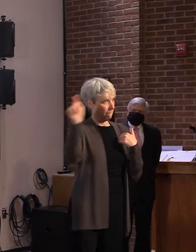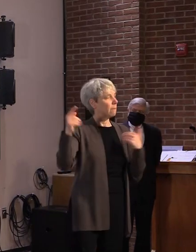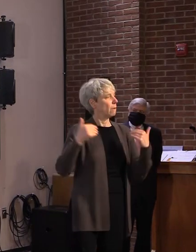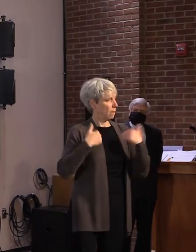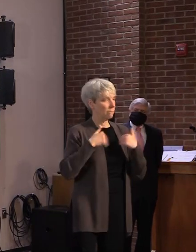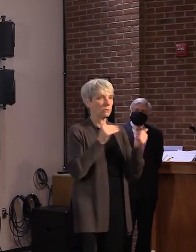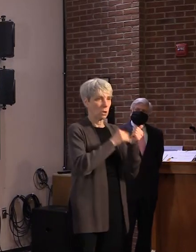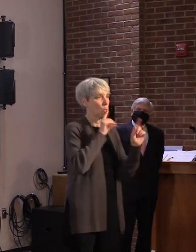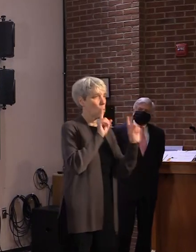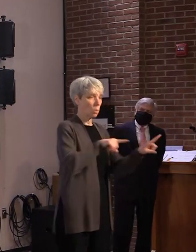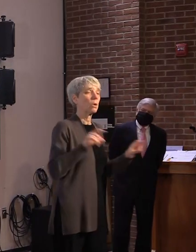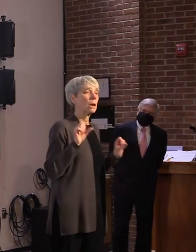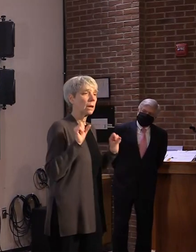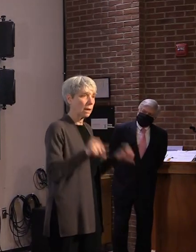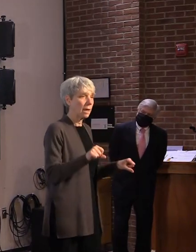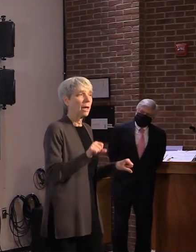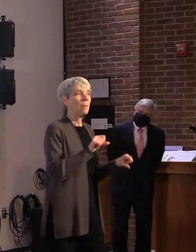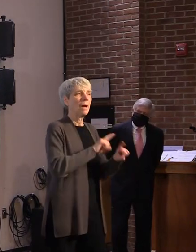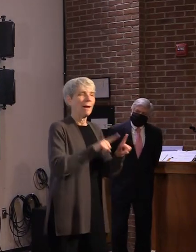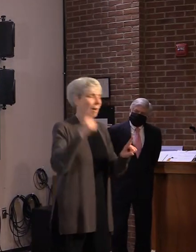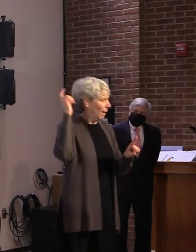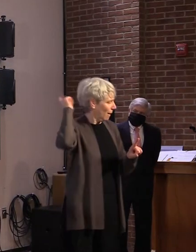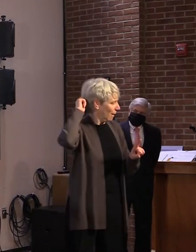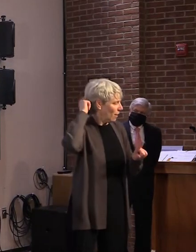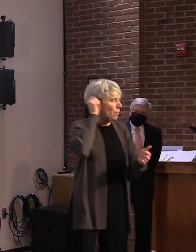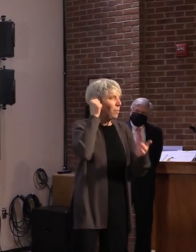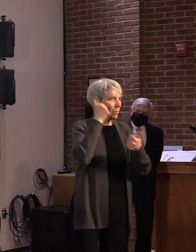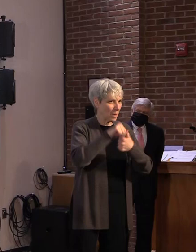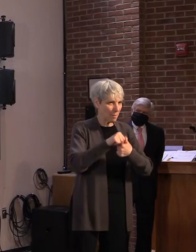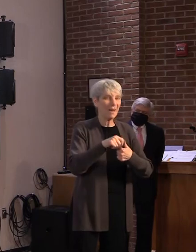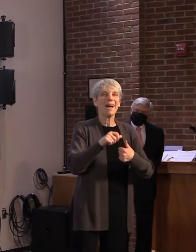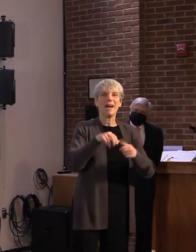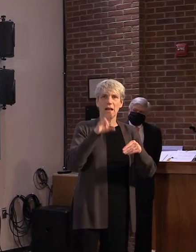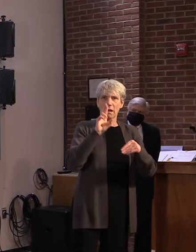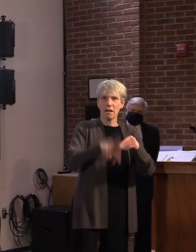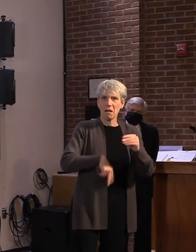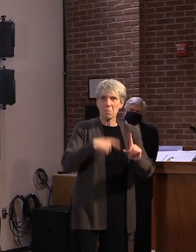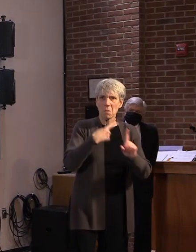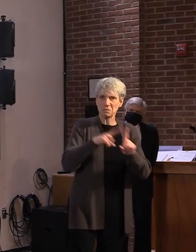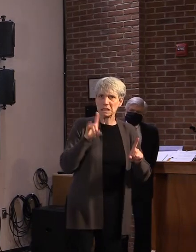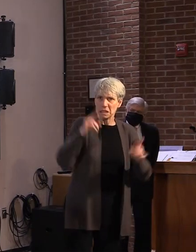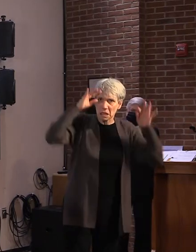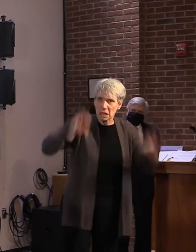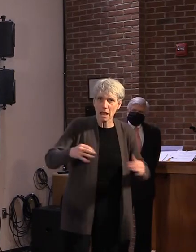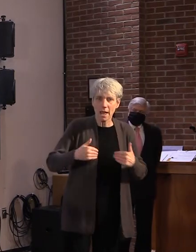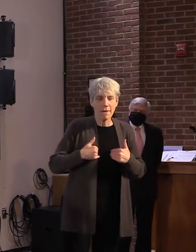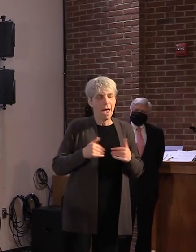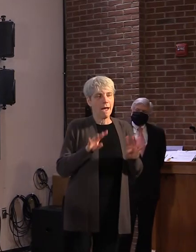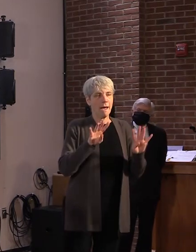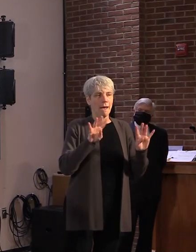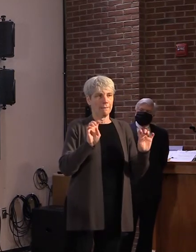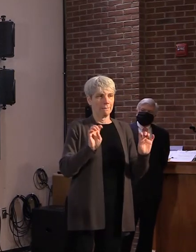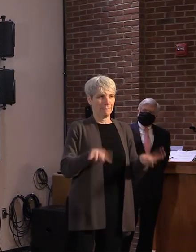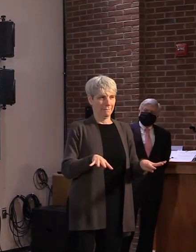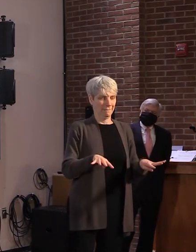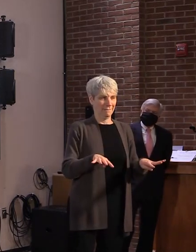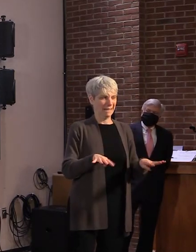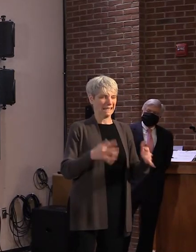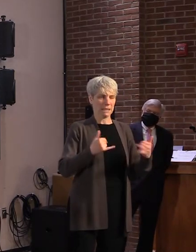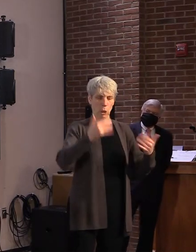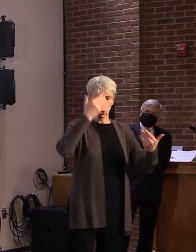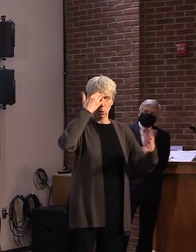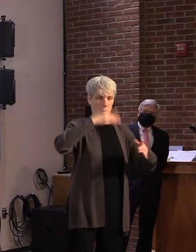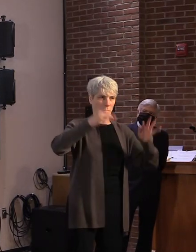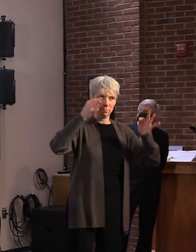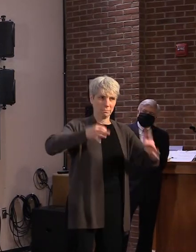can order one, but just keep in mind how to interpret the result that comes back based on what we believe is a very